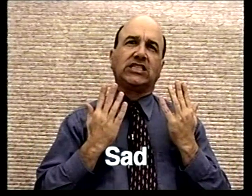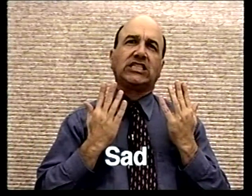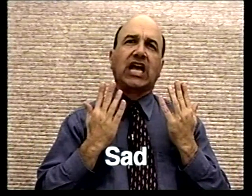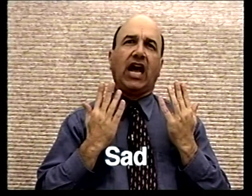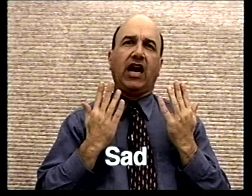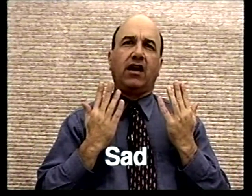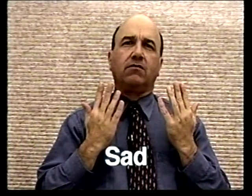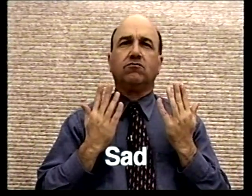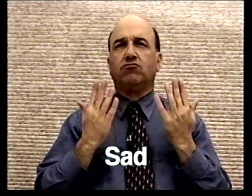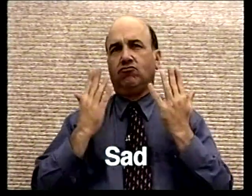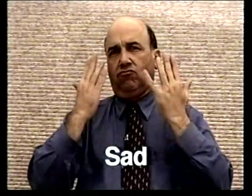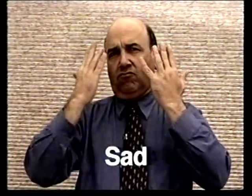Sad.